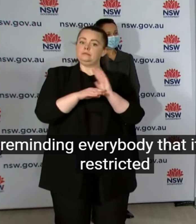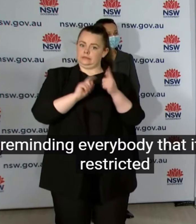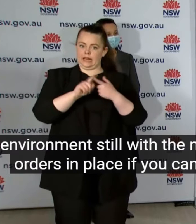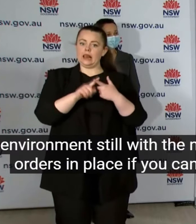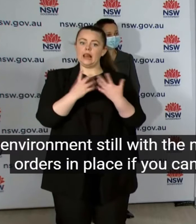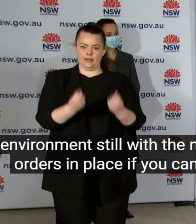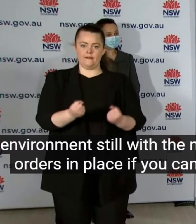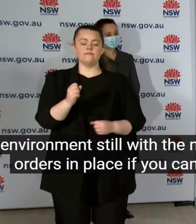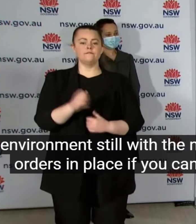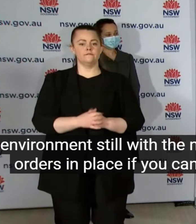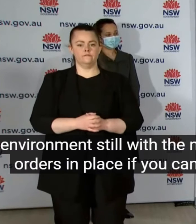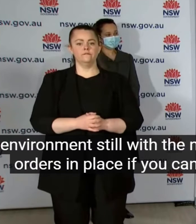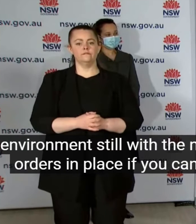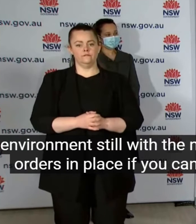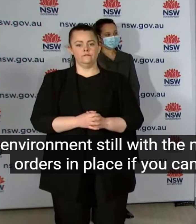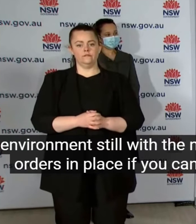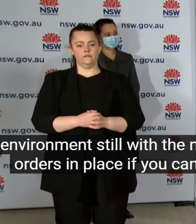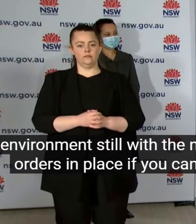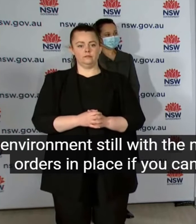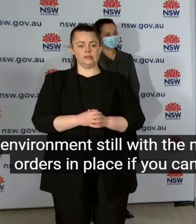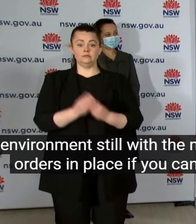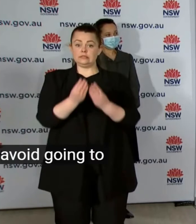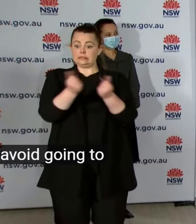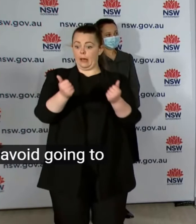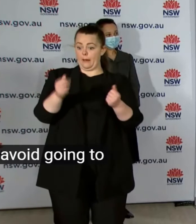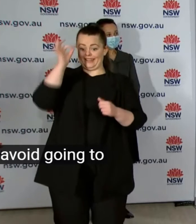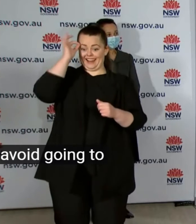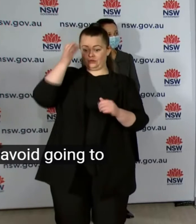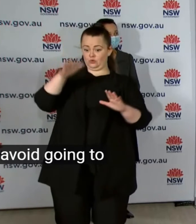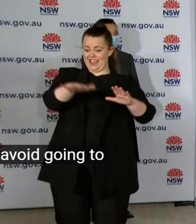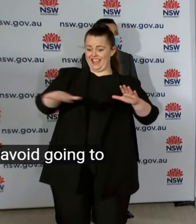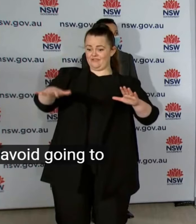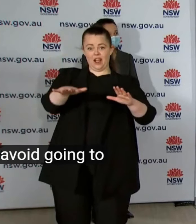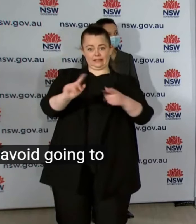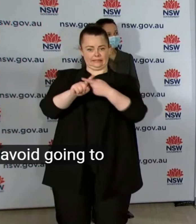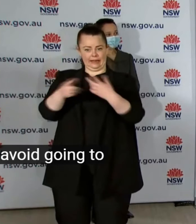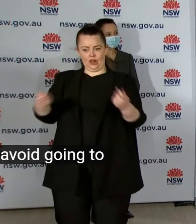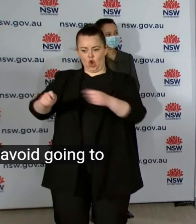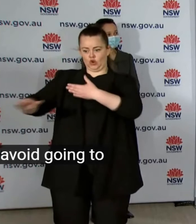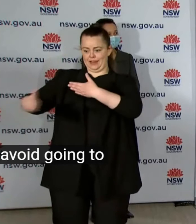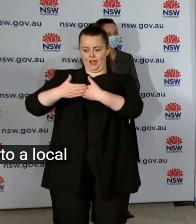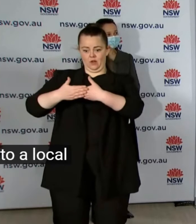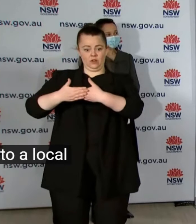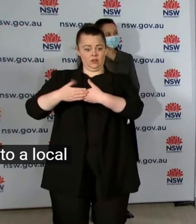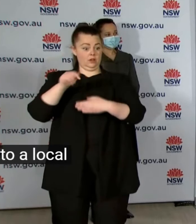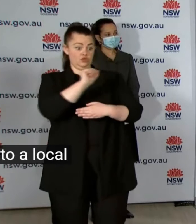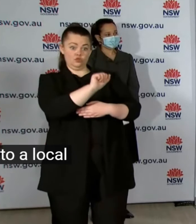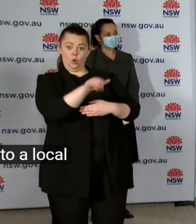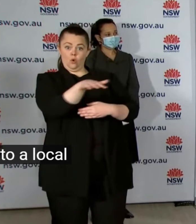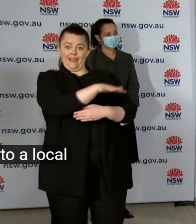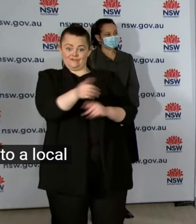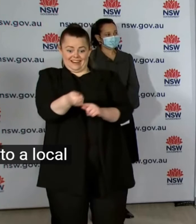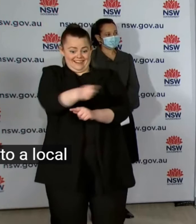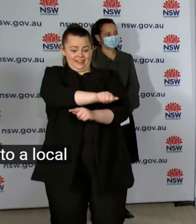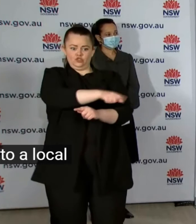If you can avoid going to a local government area where there continue to be in lockdown, please do. And a reminder that if you do visit